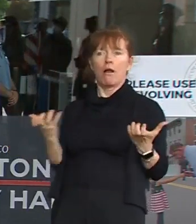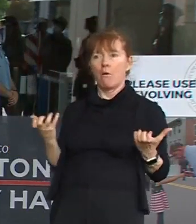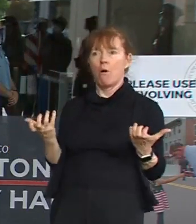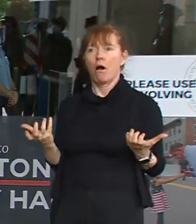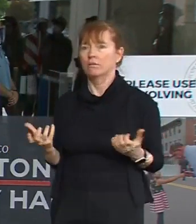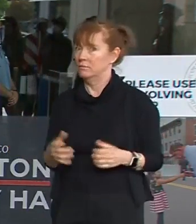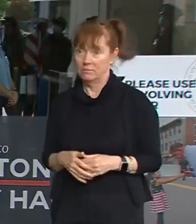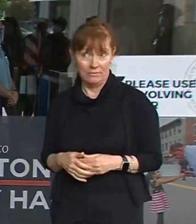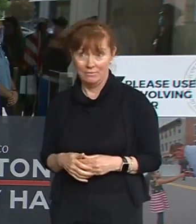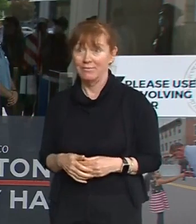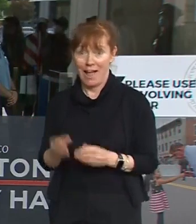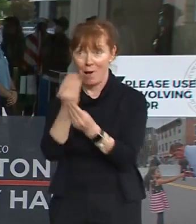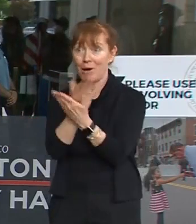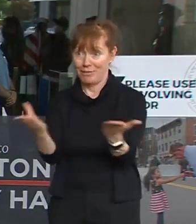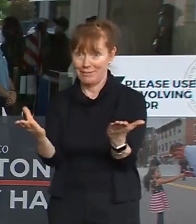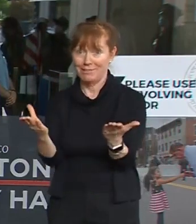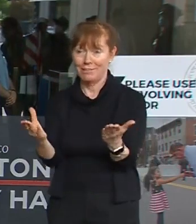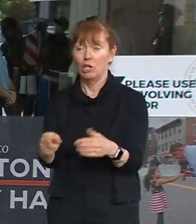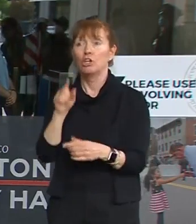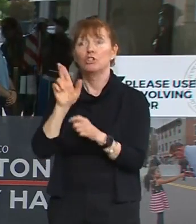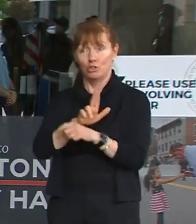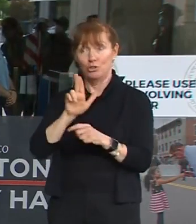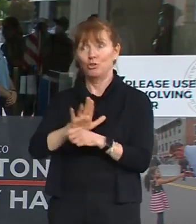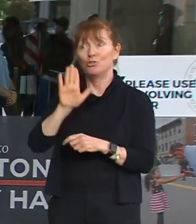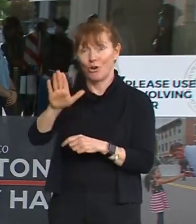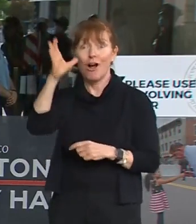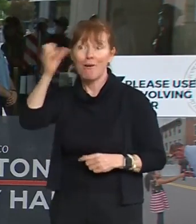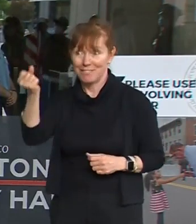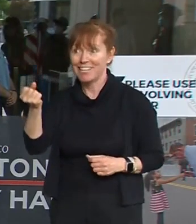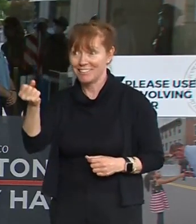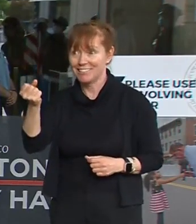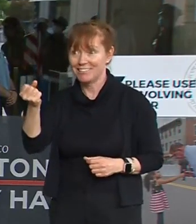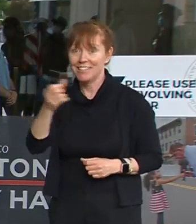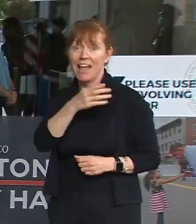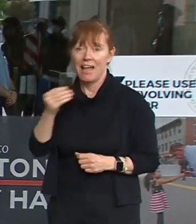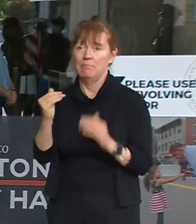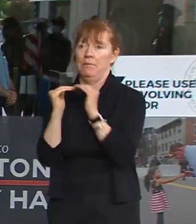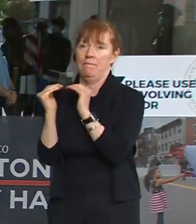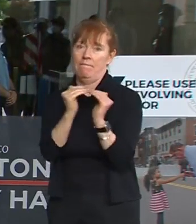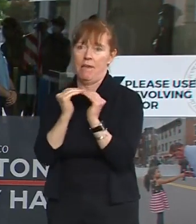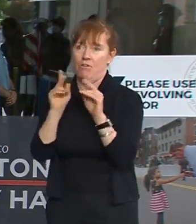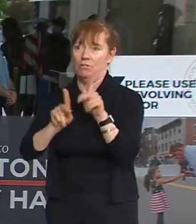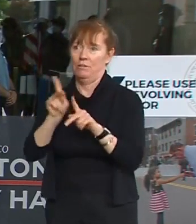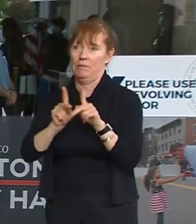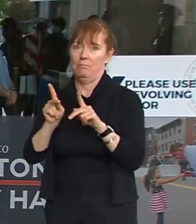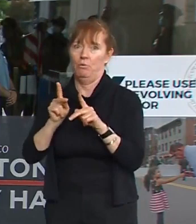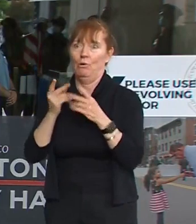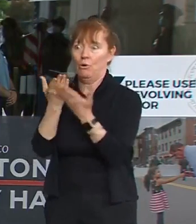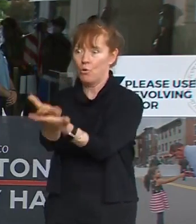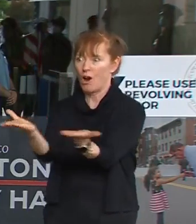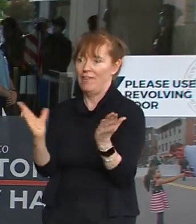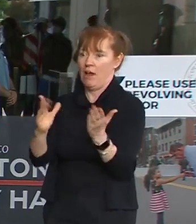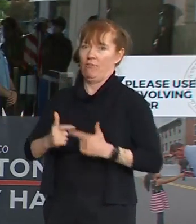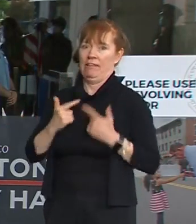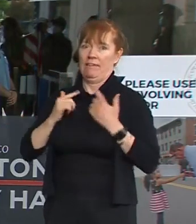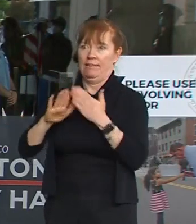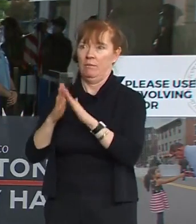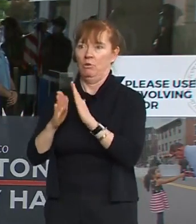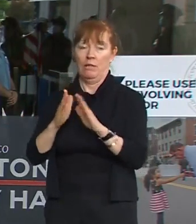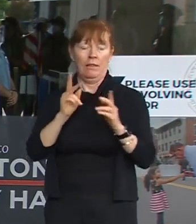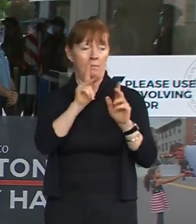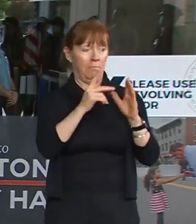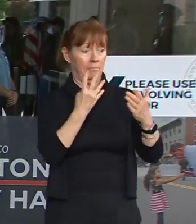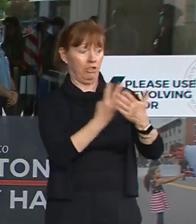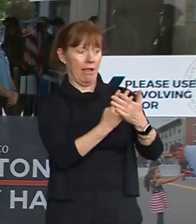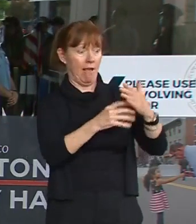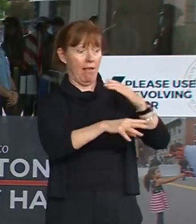this? Use your common sense and be fair to the people in the community. The people getting out are